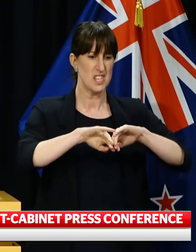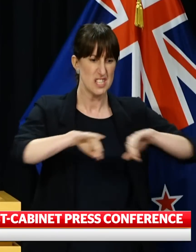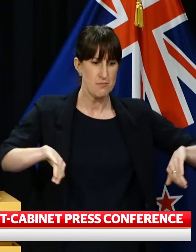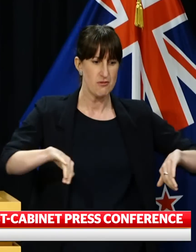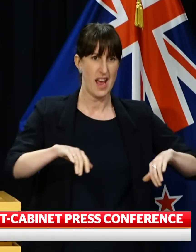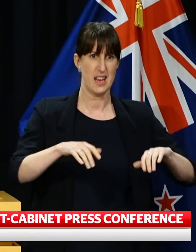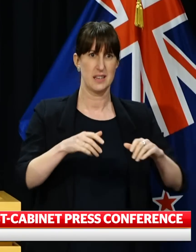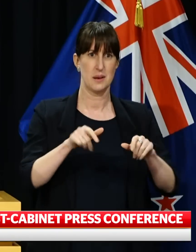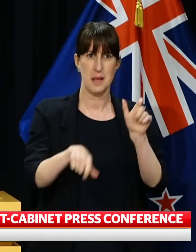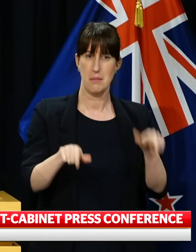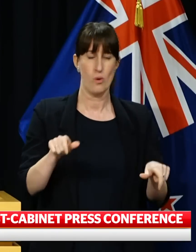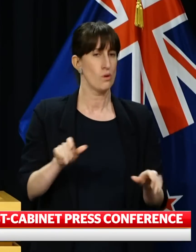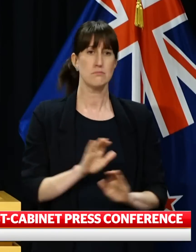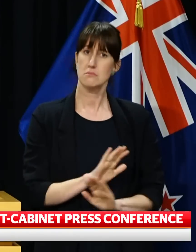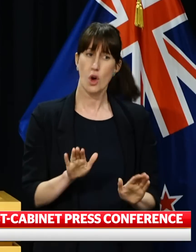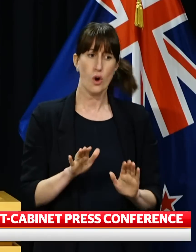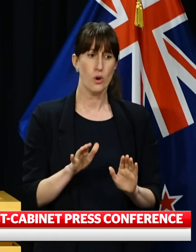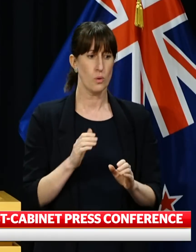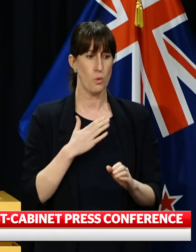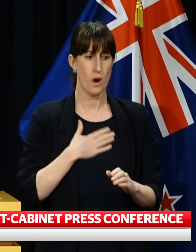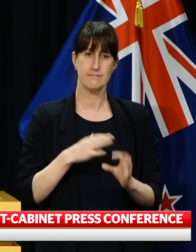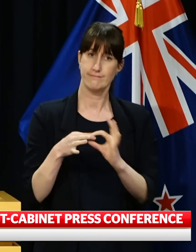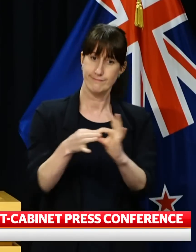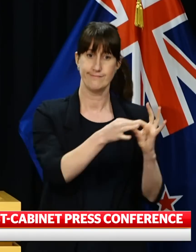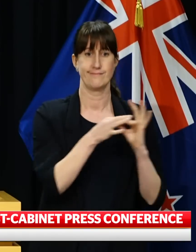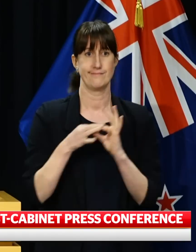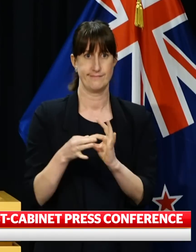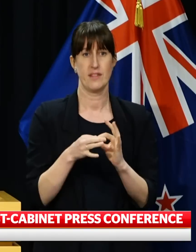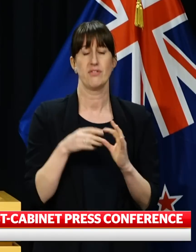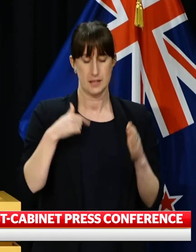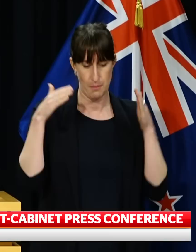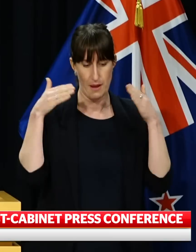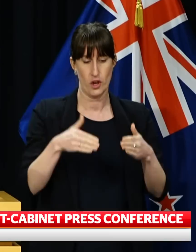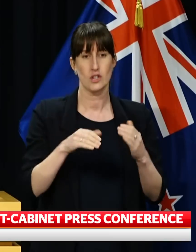people together. That's the sort of campaign that I will be focused on. Several